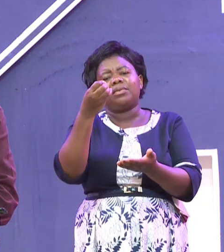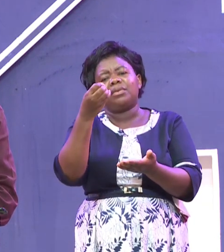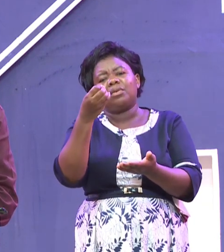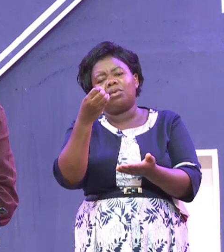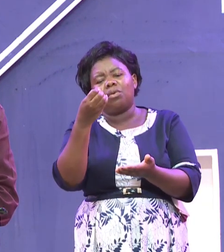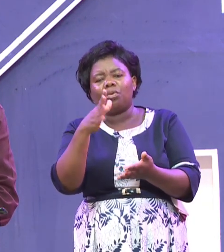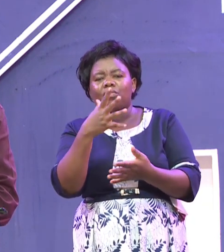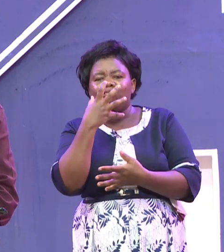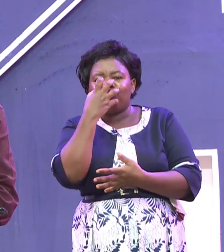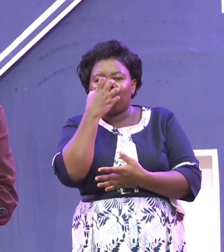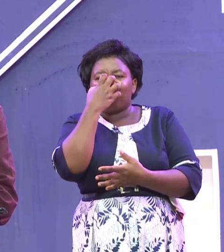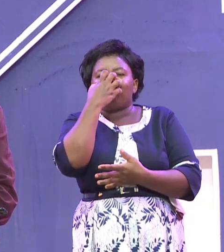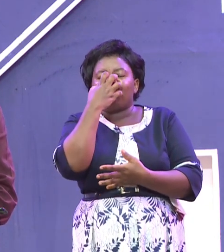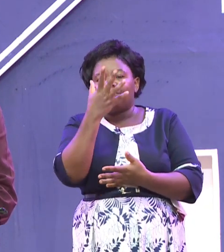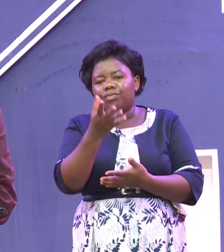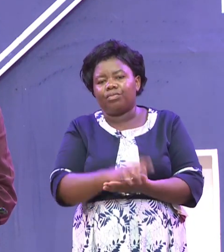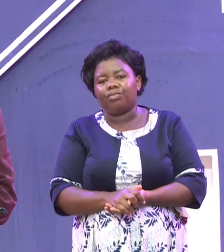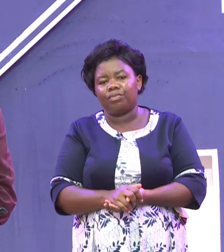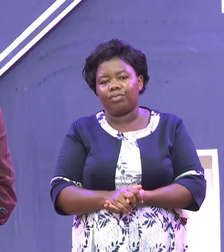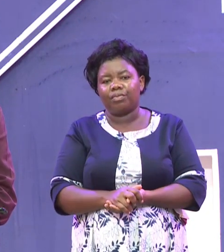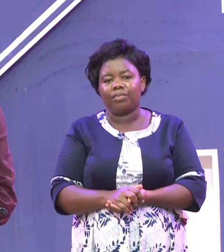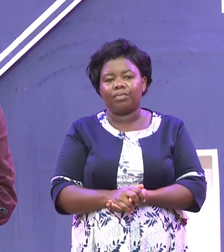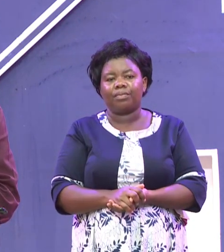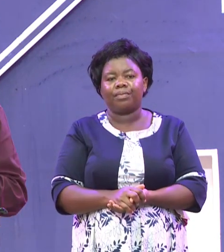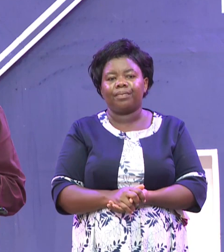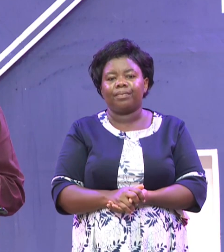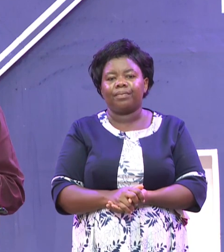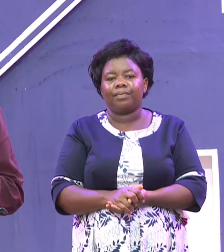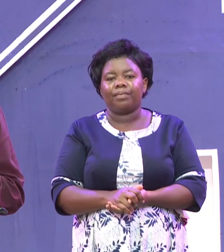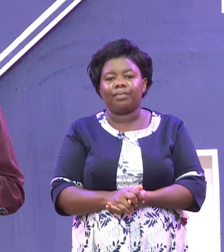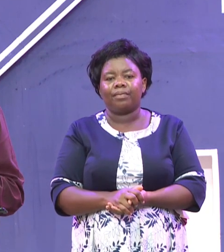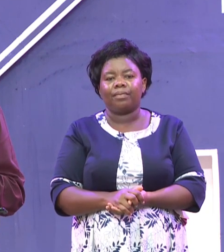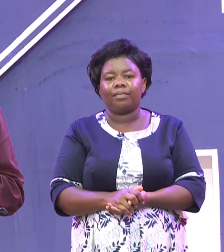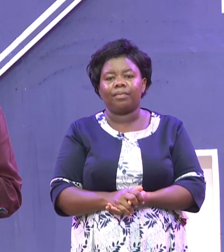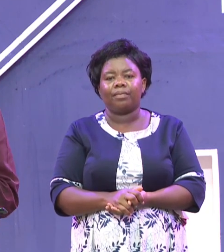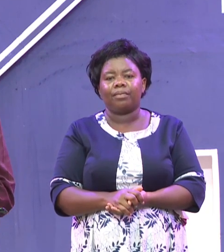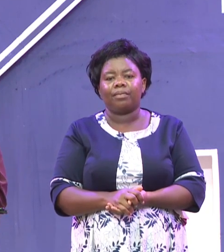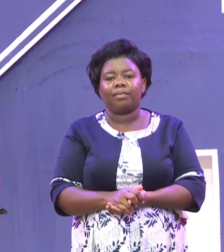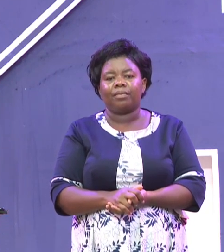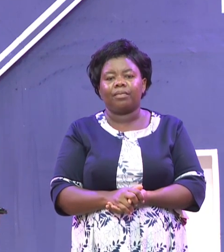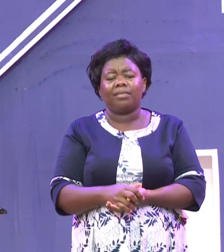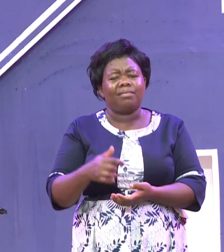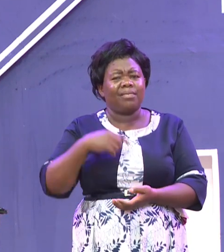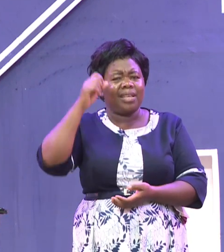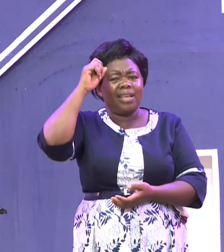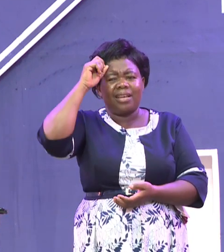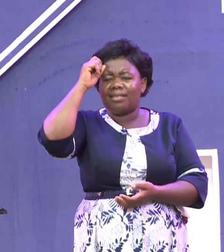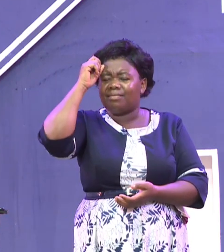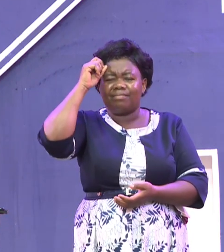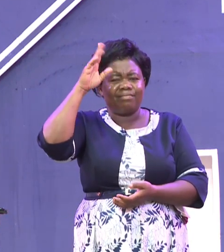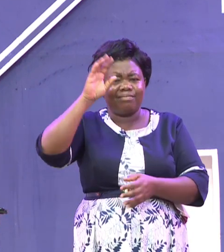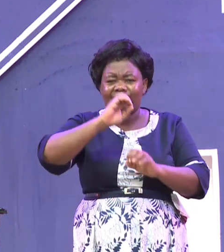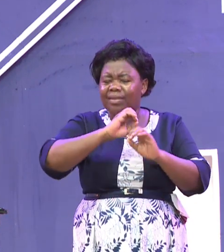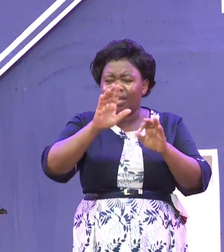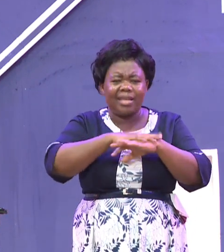the price of the air, oxygen the person breathes. Nali si kitegeeranga nnyo